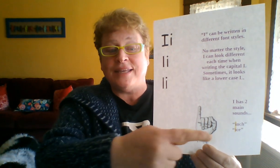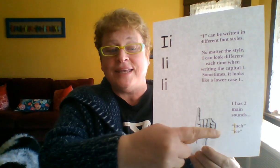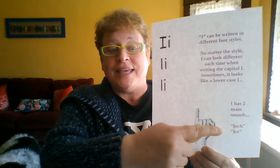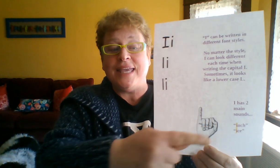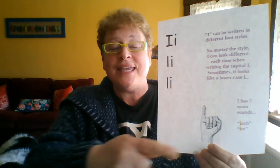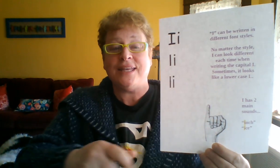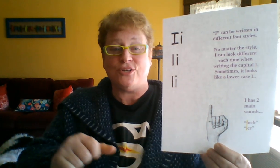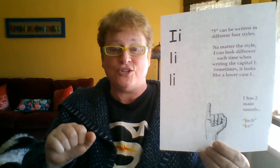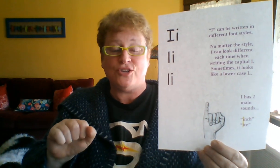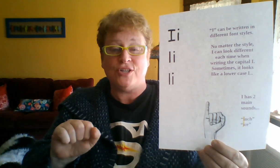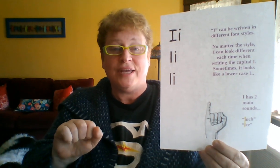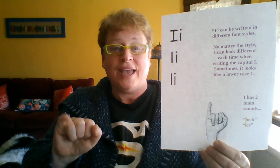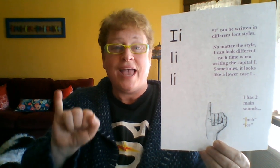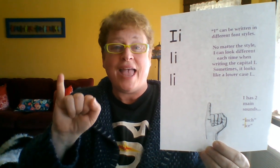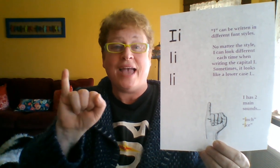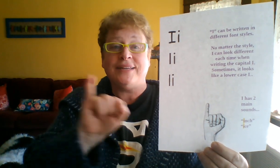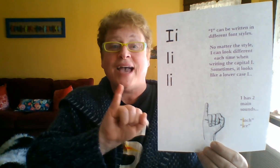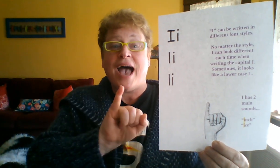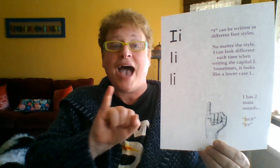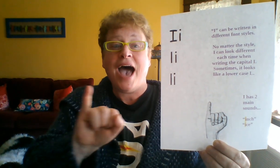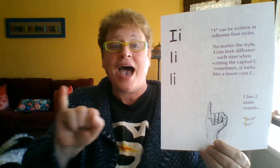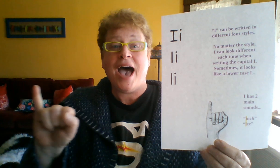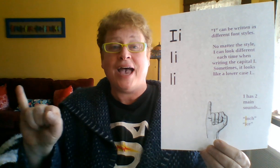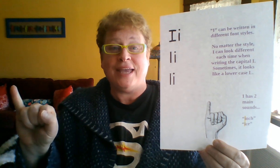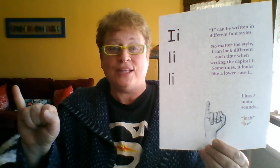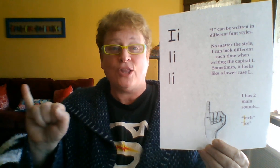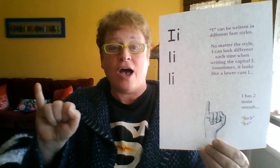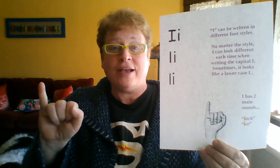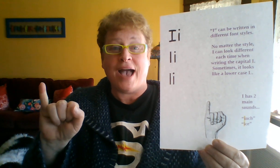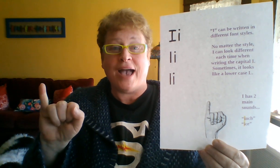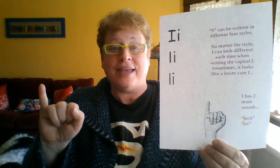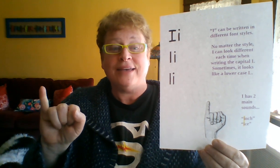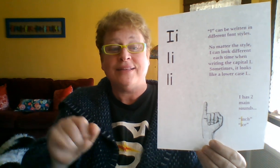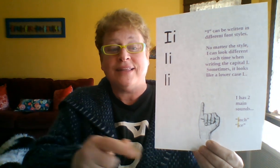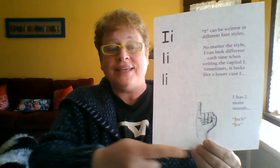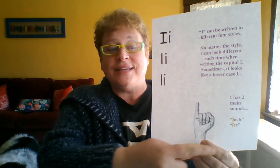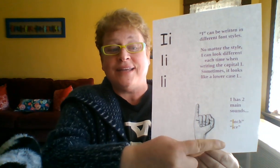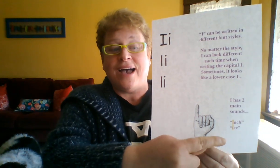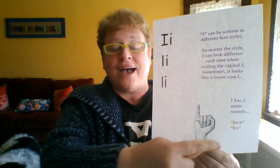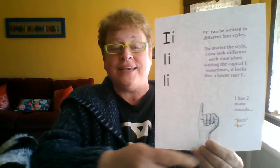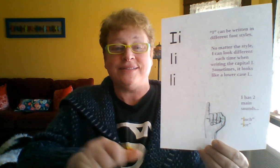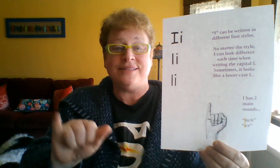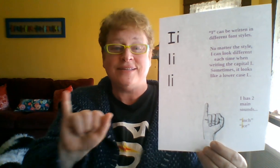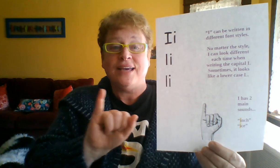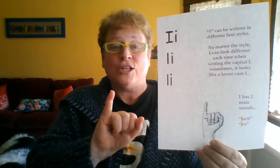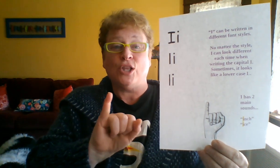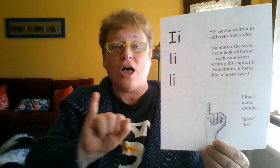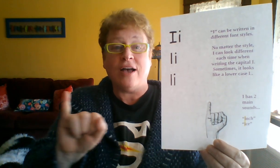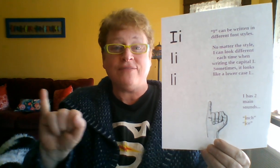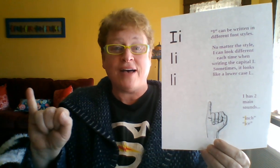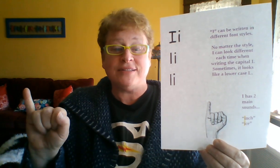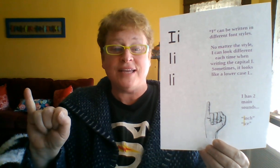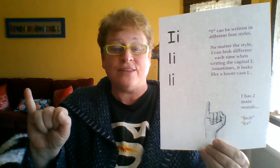in inch, and I, long I, like in ice. Long vowels say their